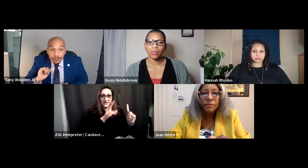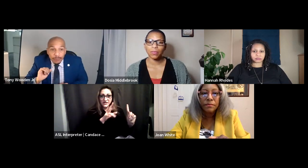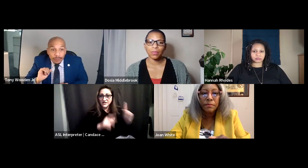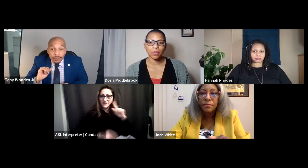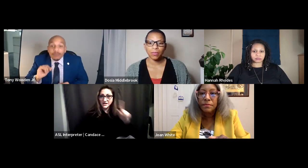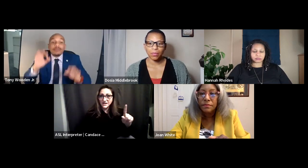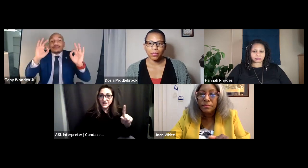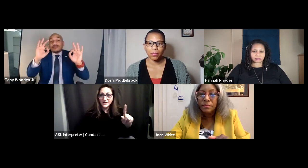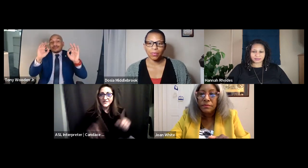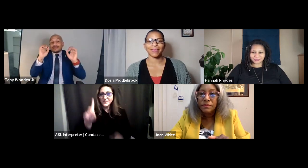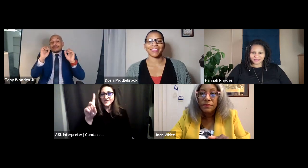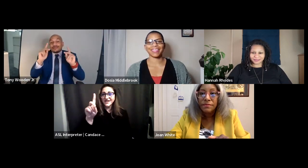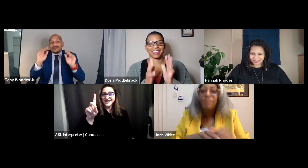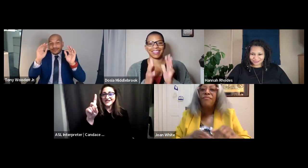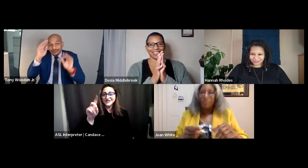this is Doris Glave.